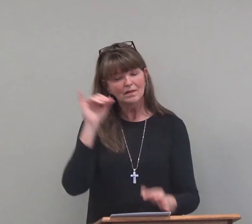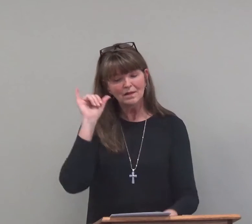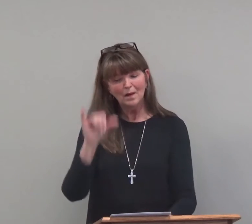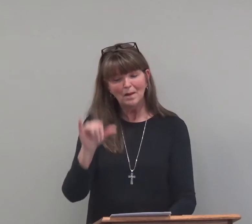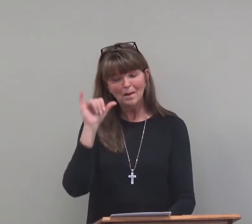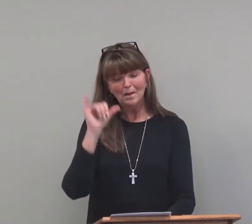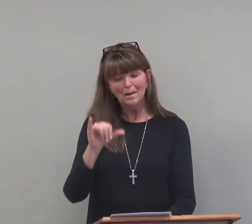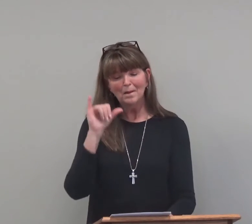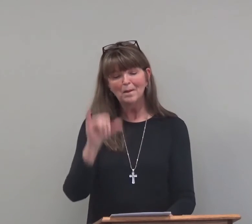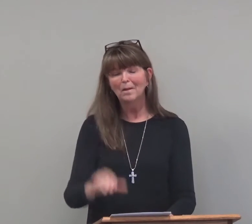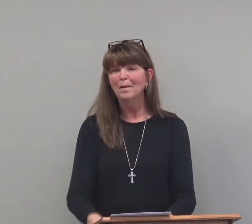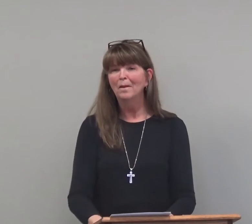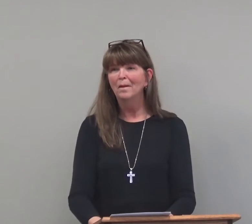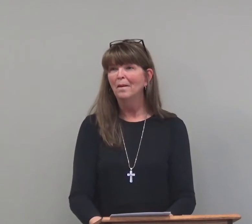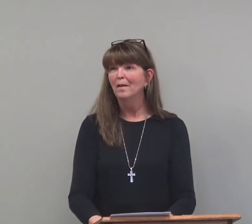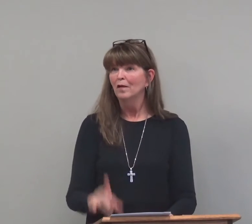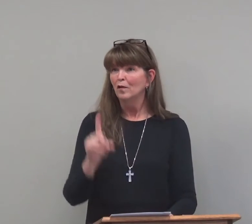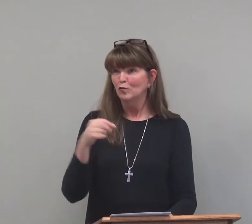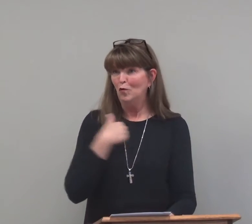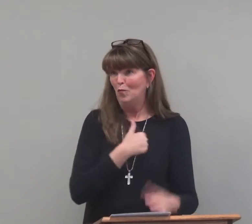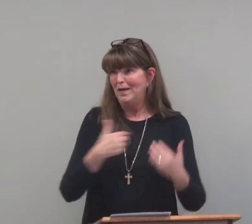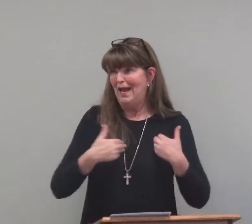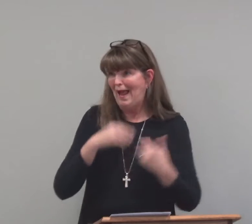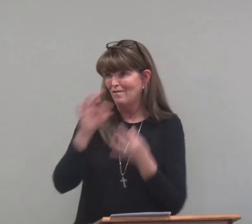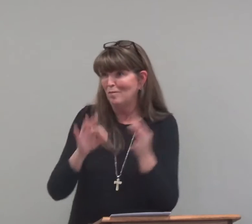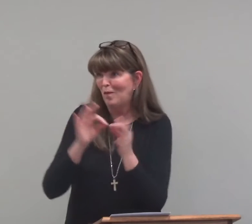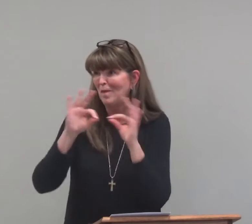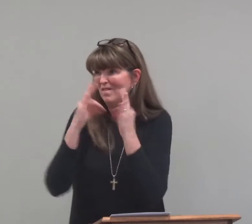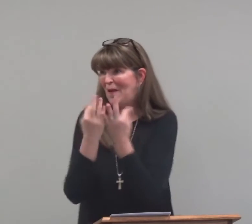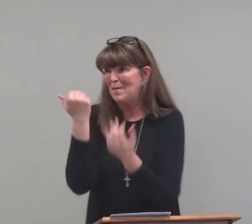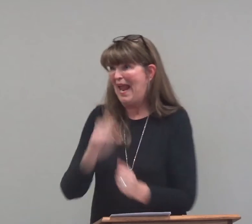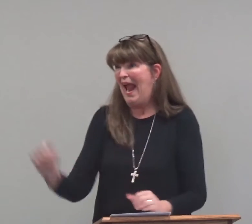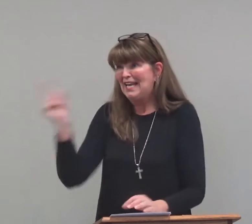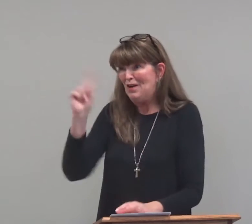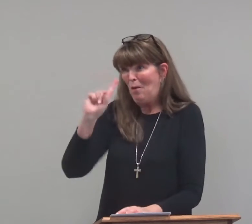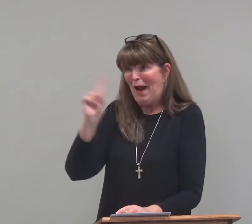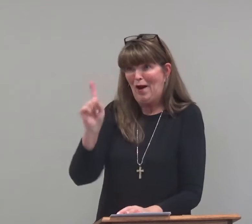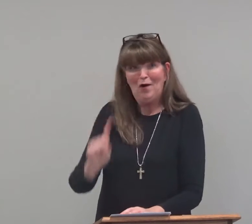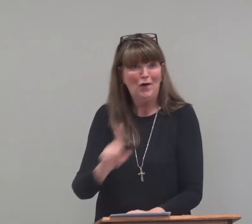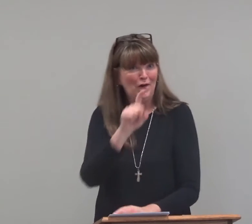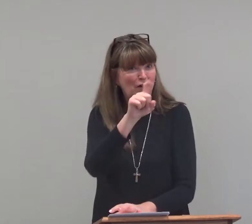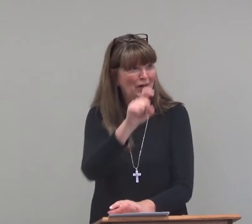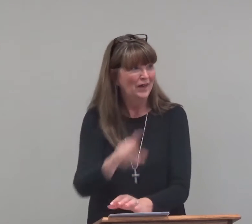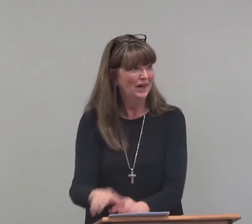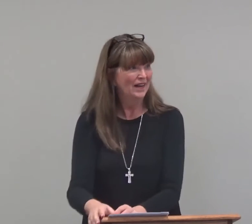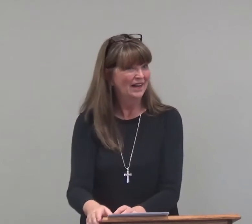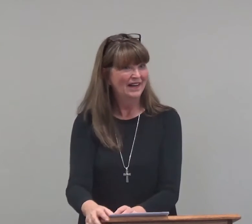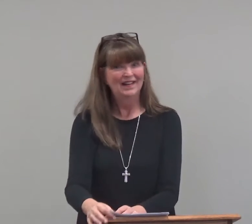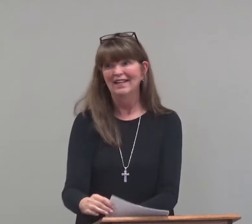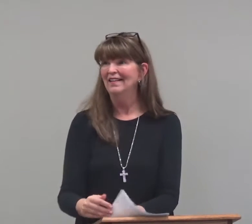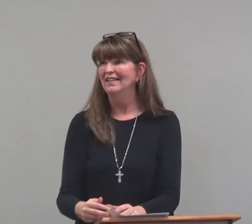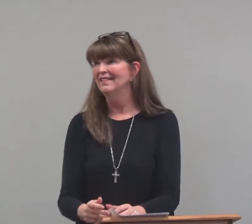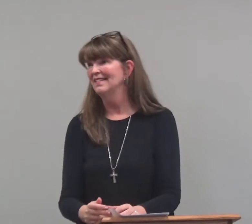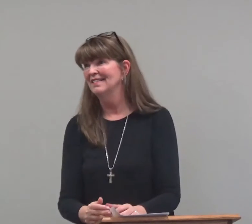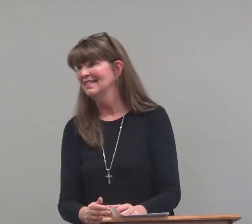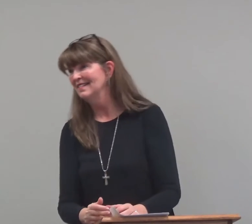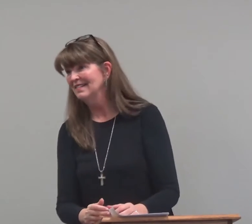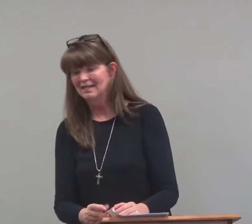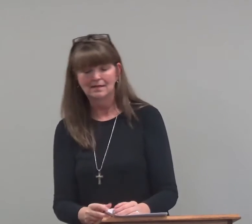And what that means is that people in our families are not all perfect. Does anybody have a perfect family